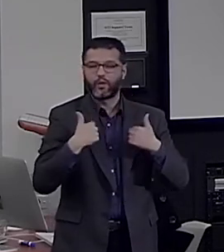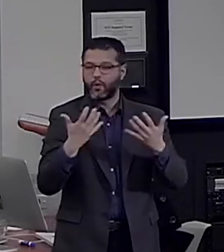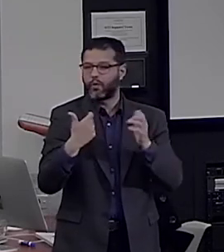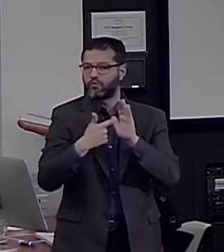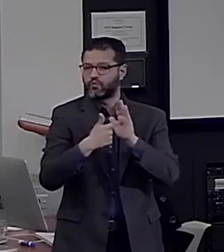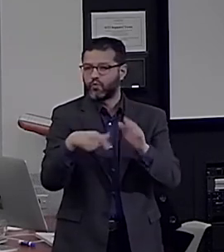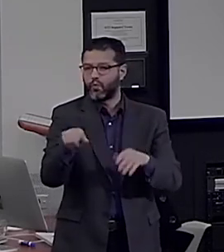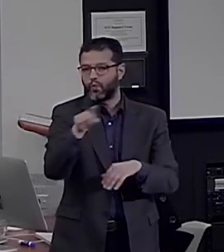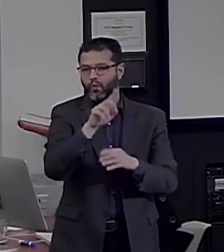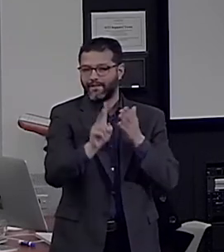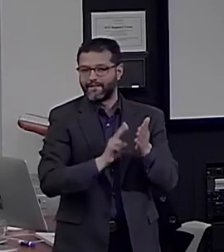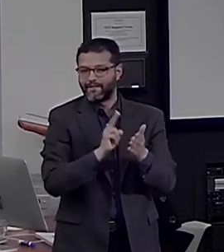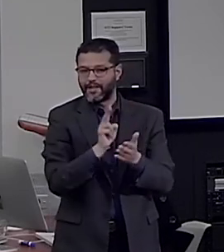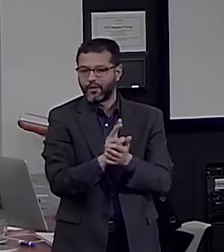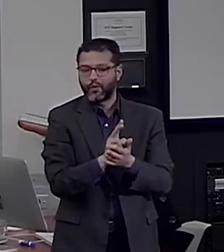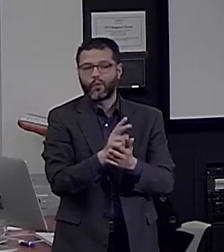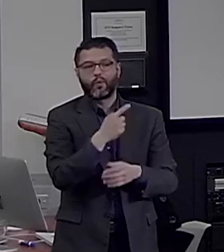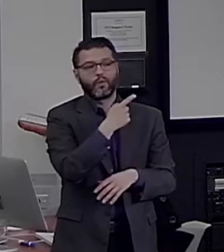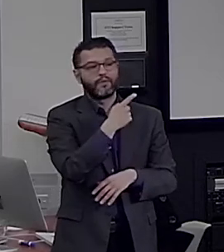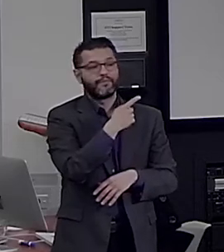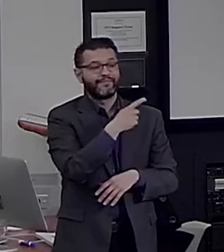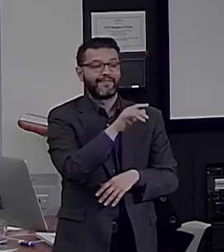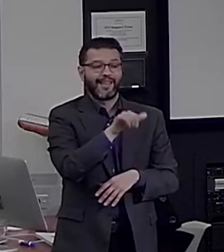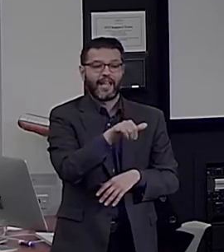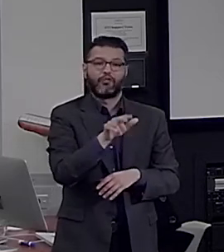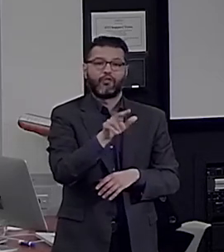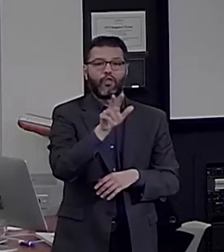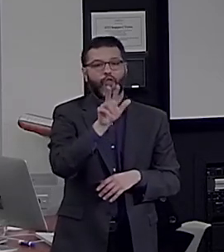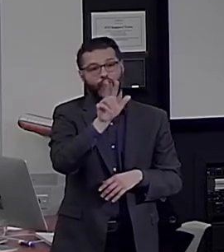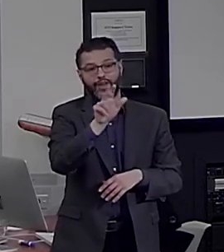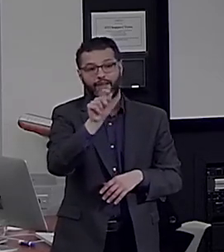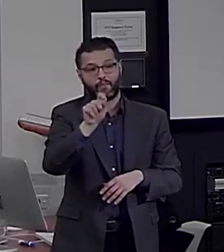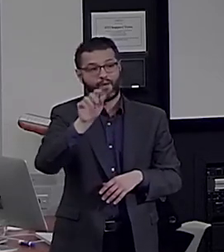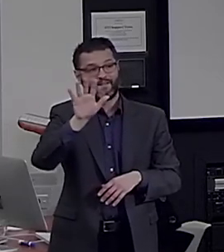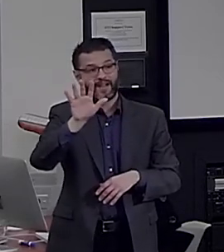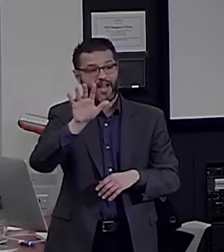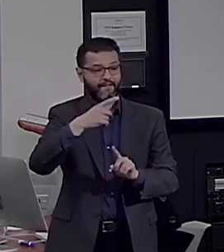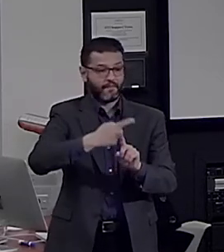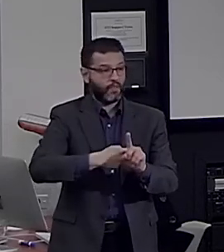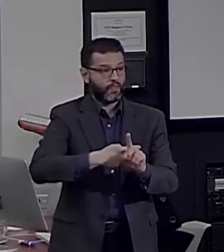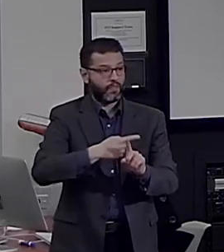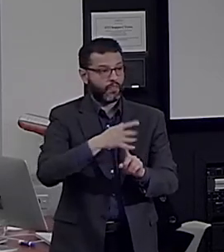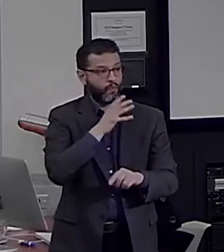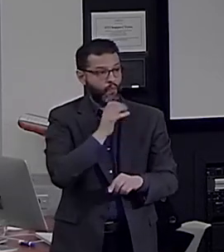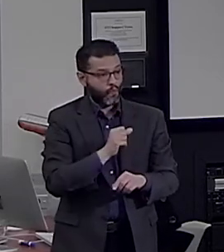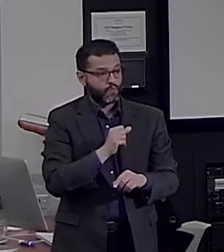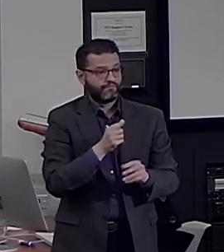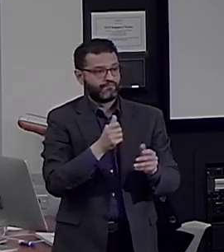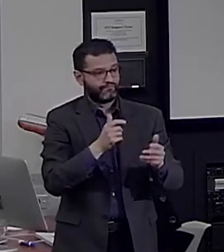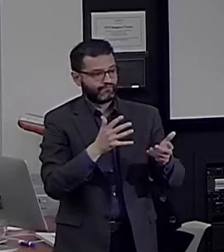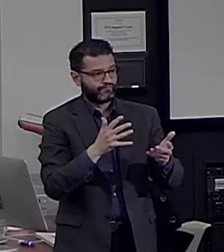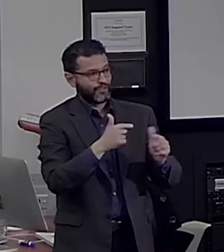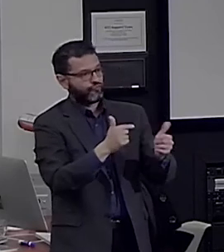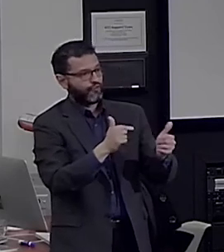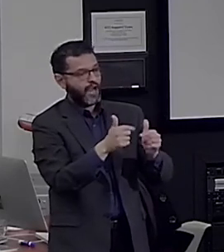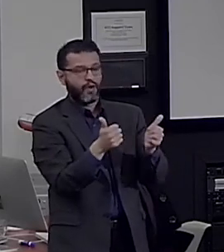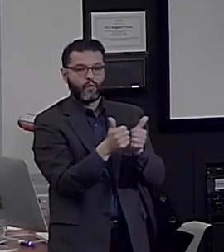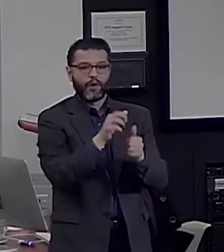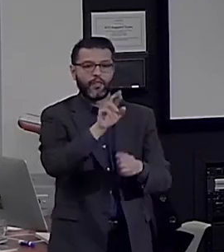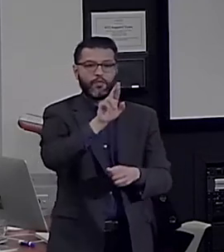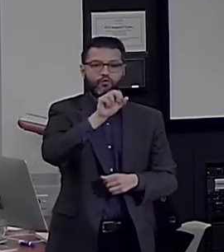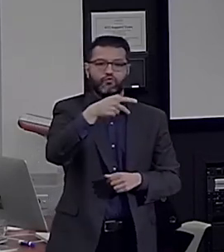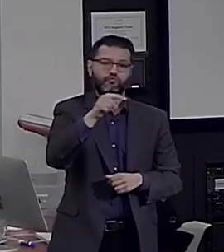that shows how this is a 3.5 month old interacting with the wrapped abbey and